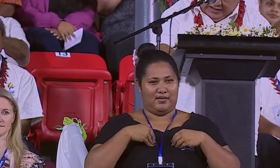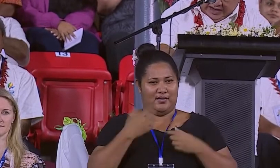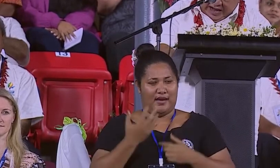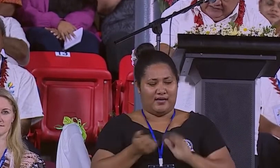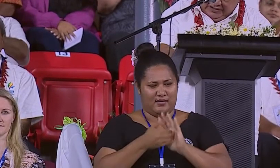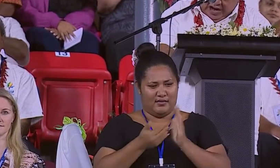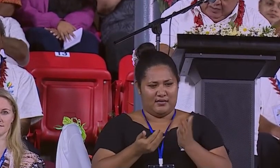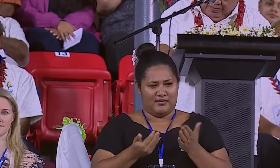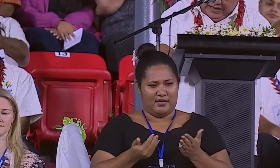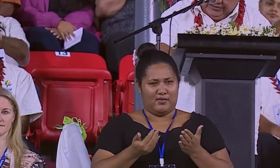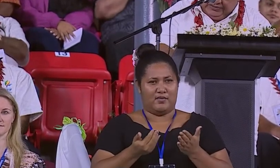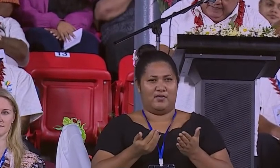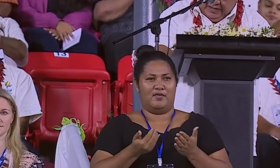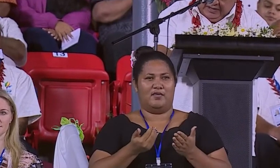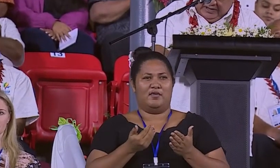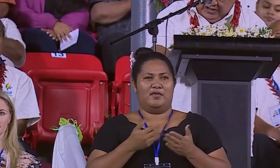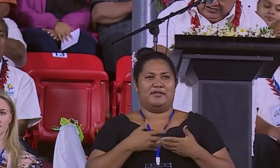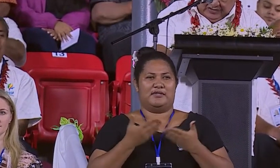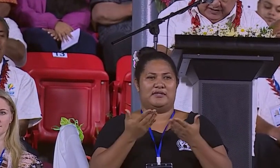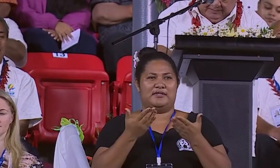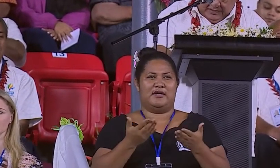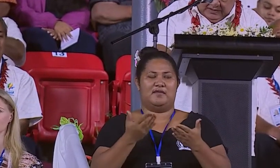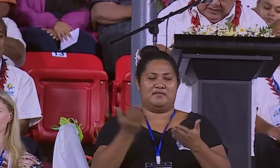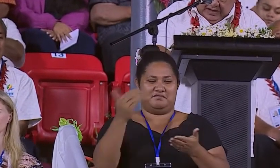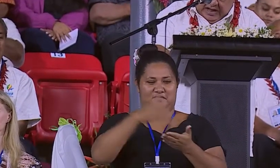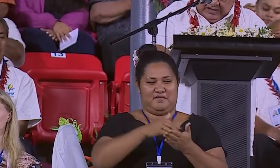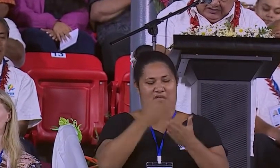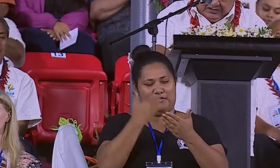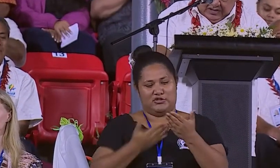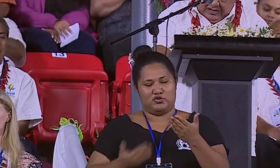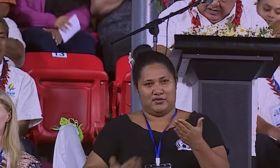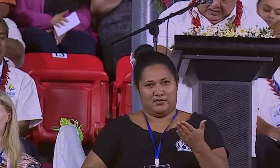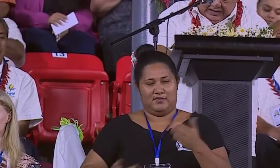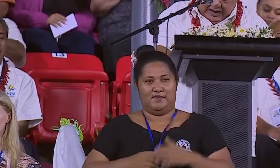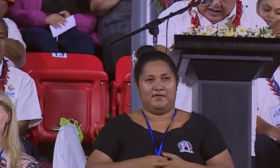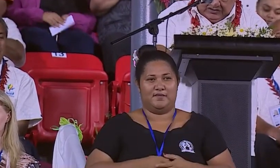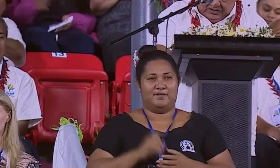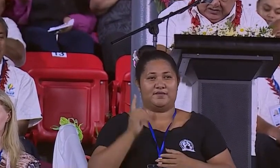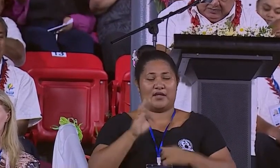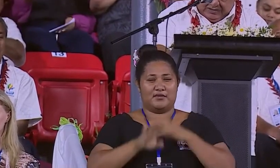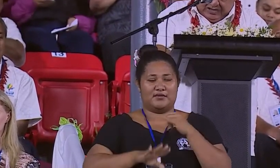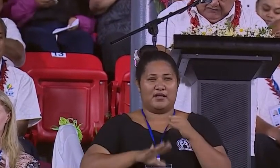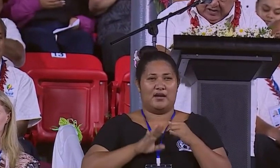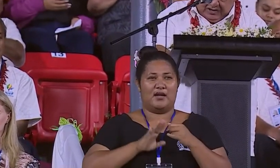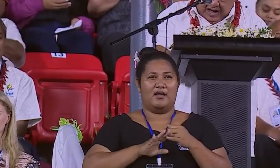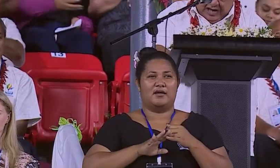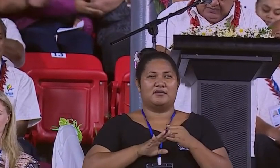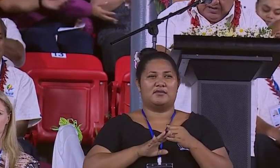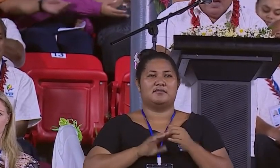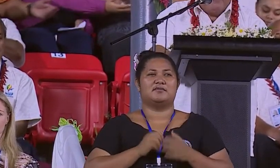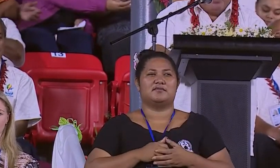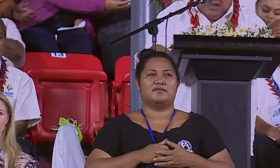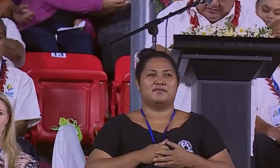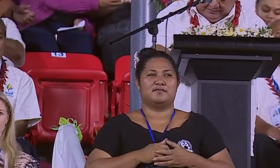now carved our place in history as the largest Pacific